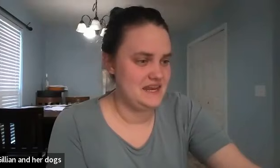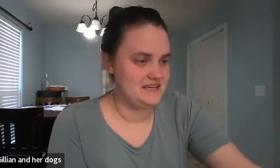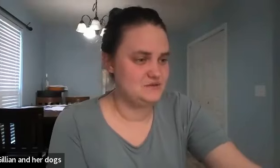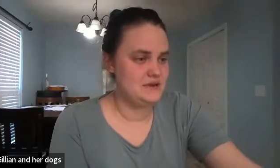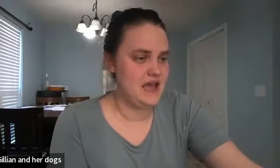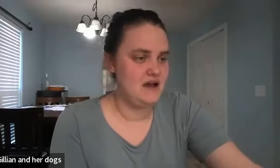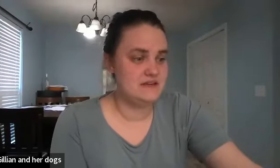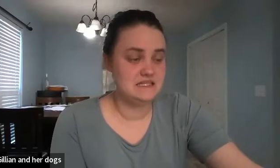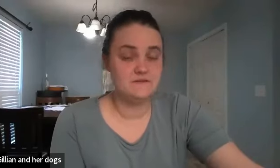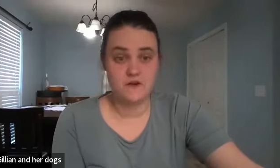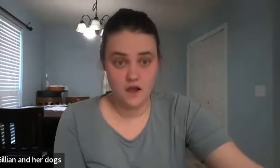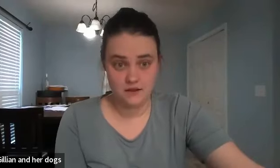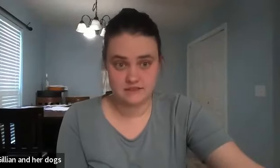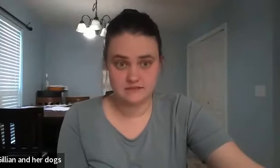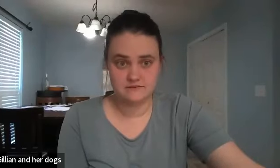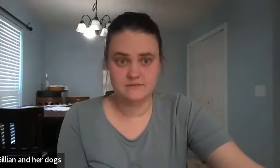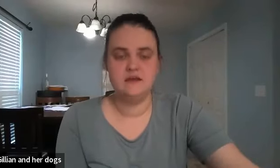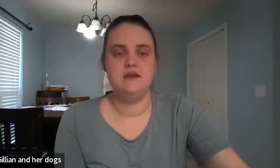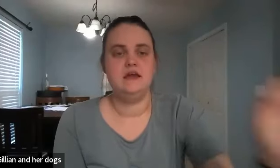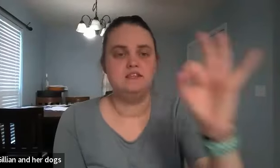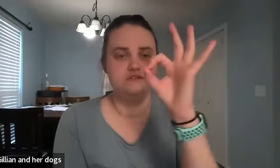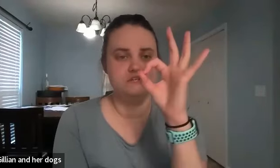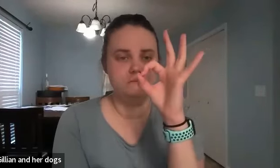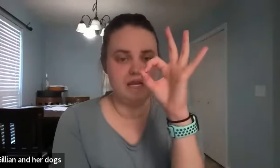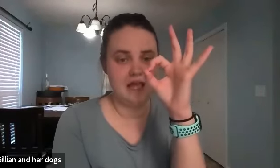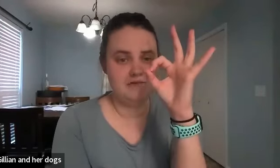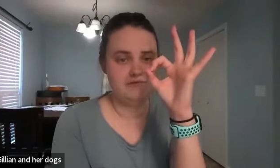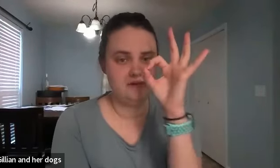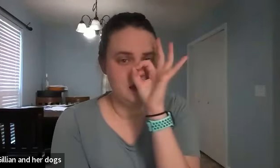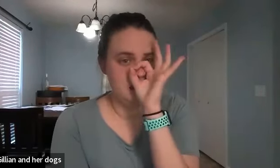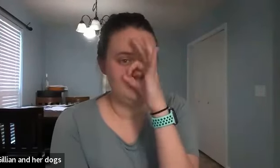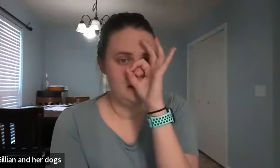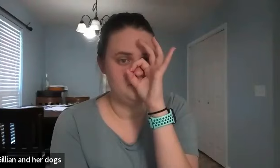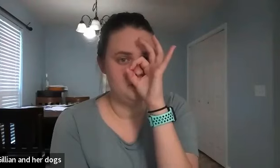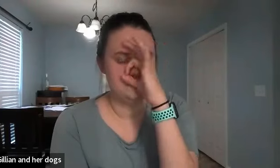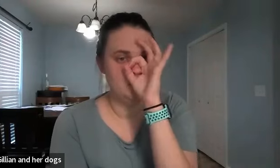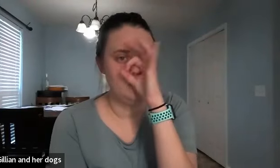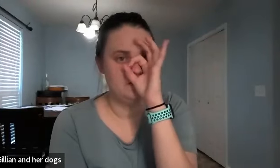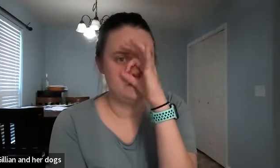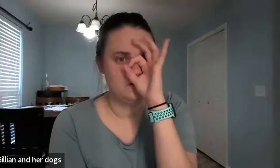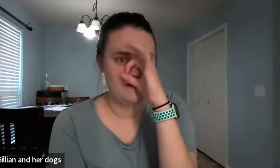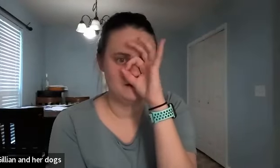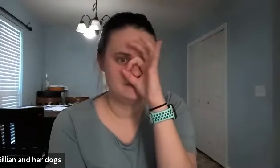next one we have is fox. And so it's going to be an F and you're going to have your nose in the little hole and you're going to go fox.